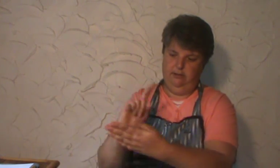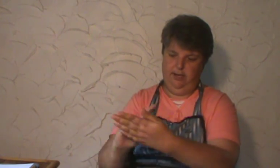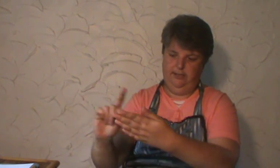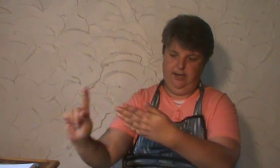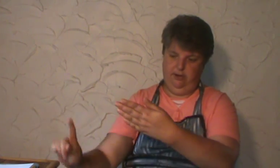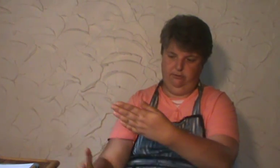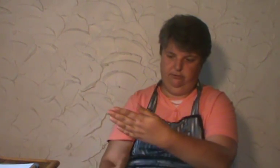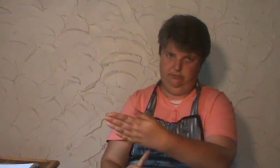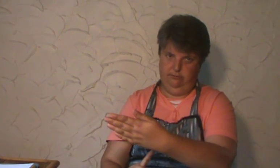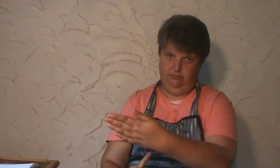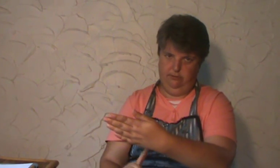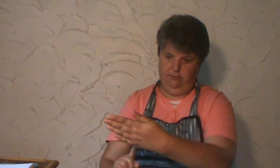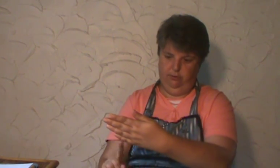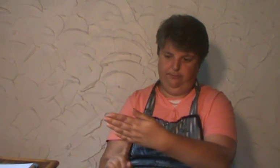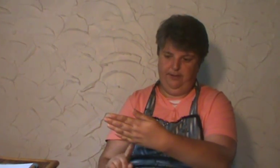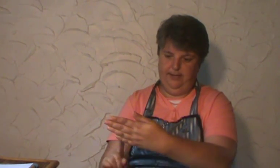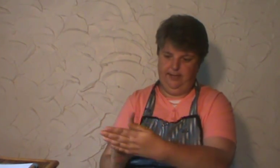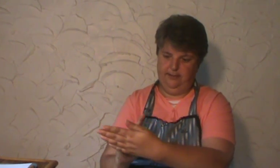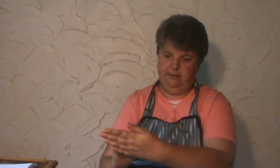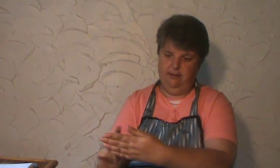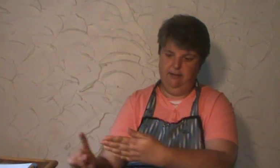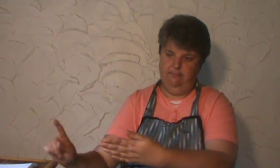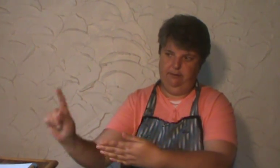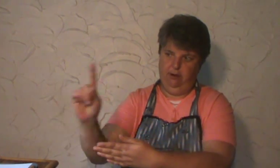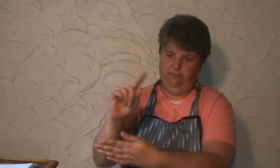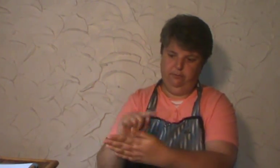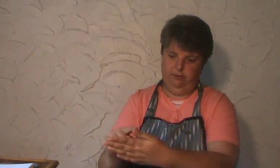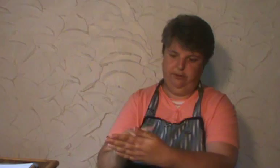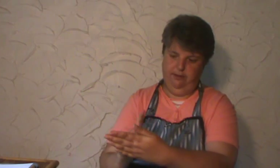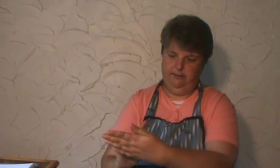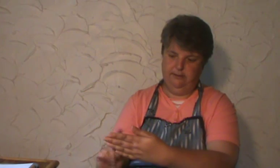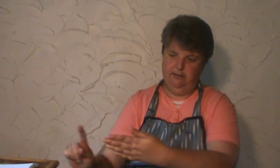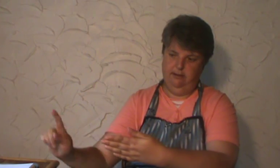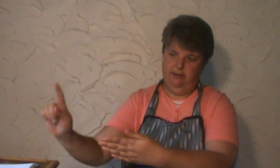Not down where your pinky is. But over where your thumb is.